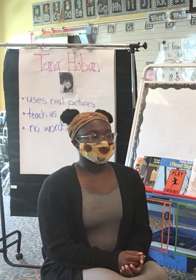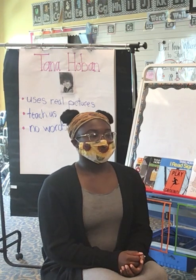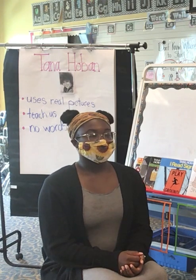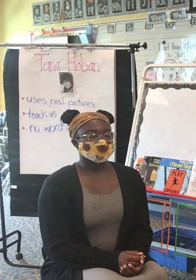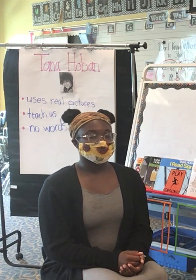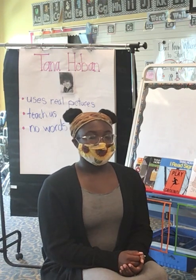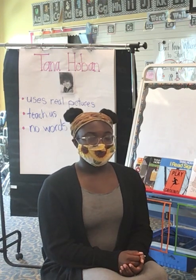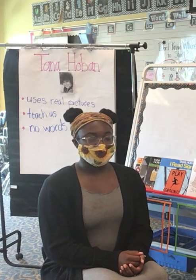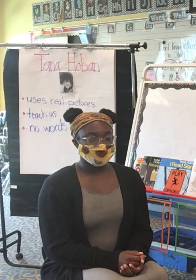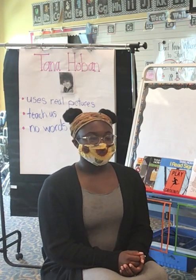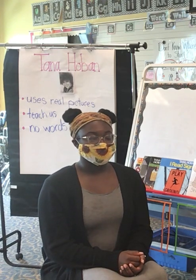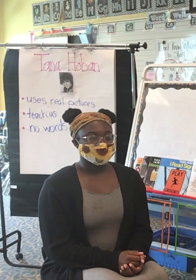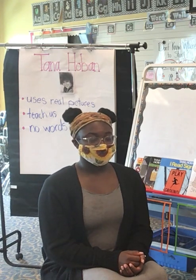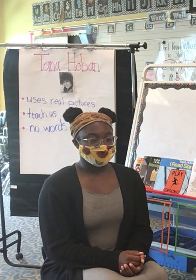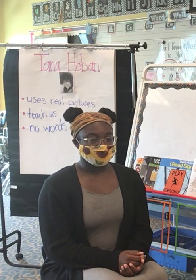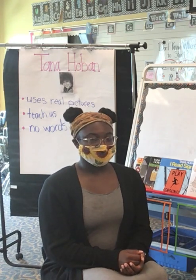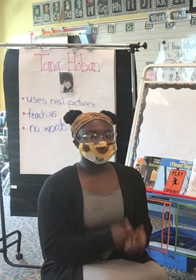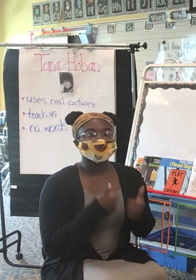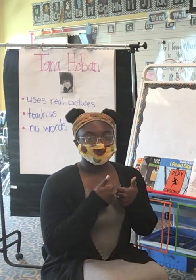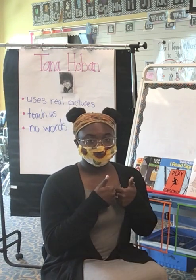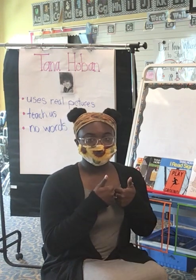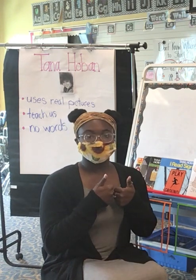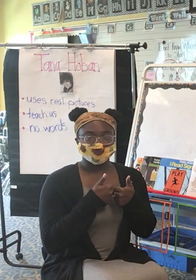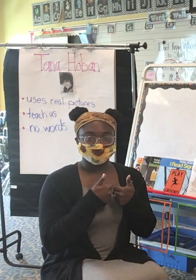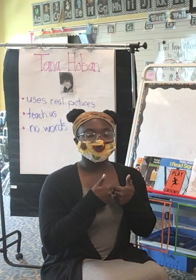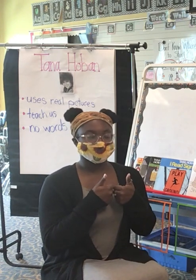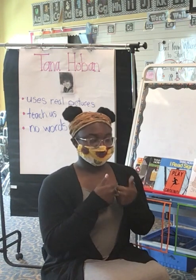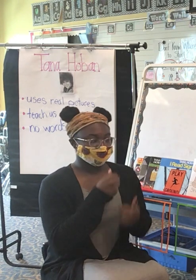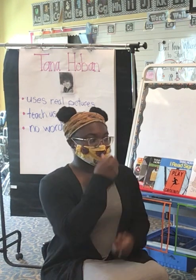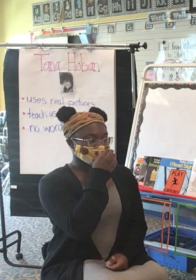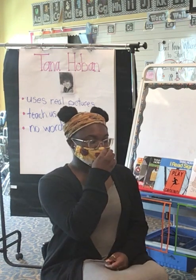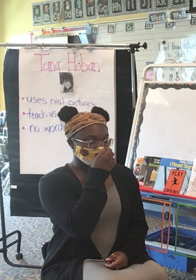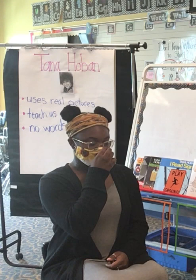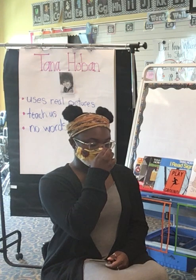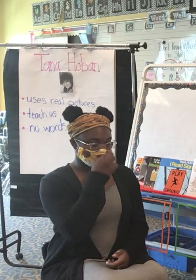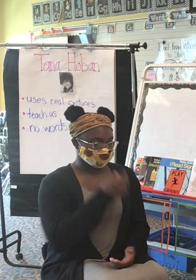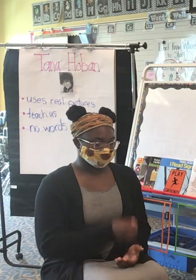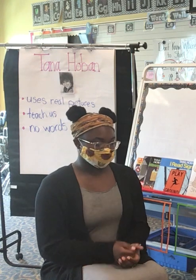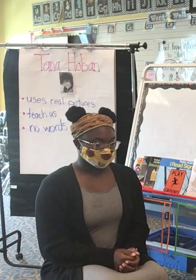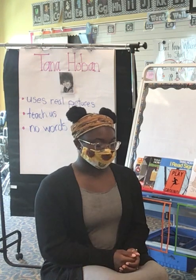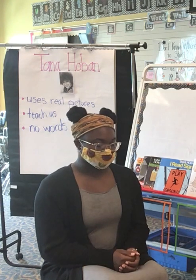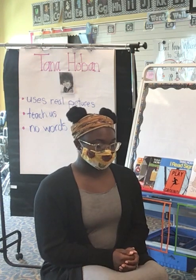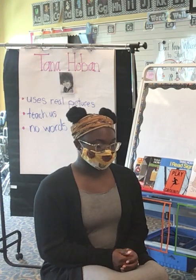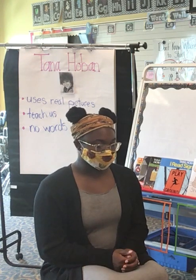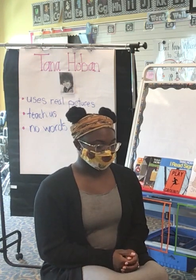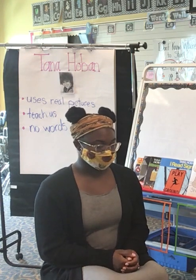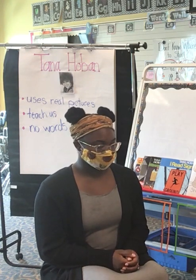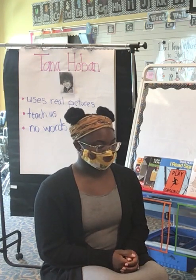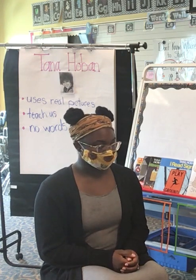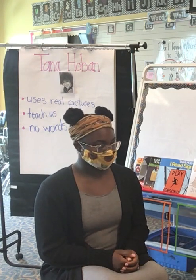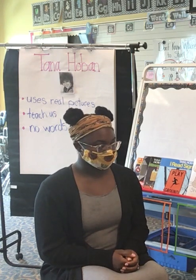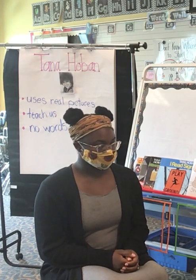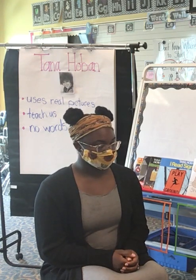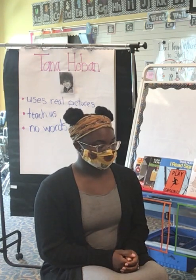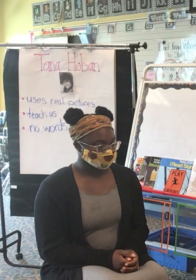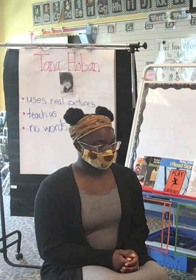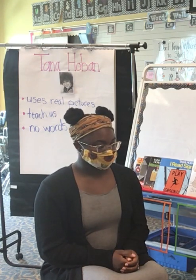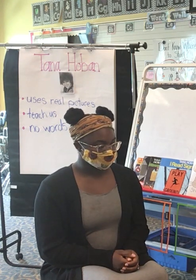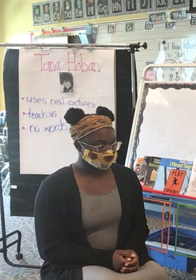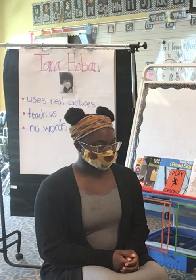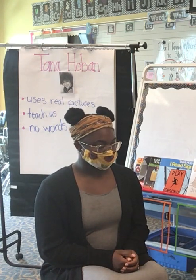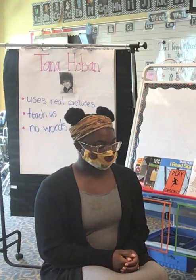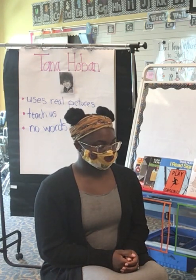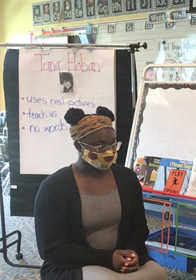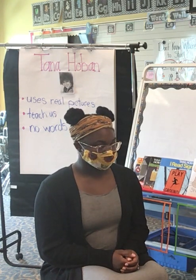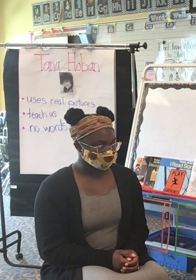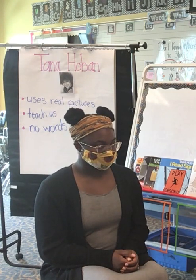fly. Dry, fly. Good. Okay, now we're going to listen for a different part in the word. I'm going to say two words,